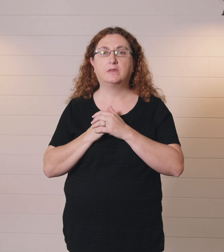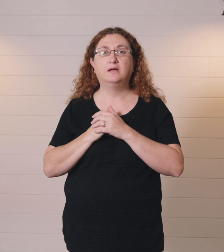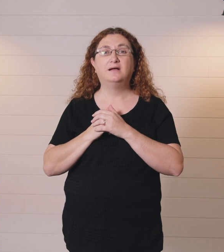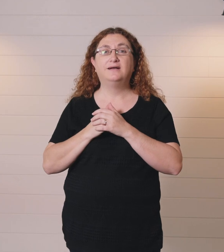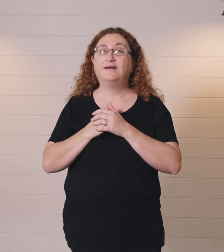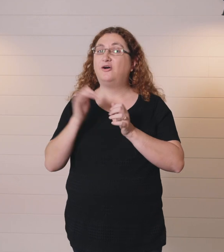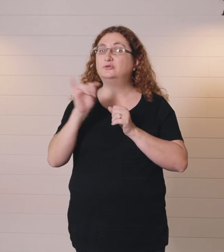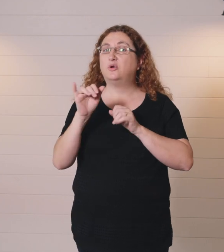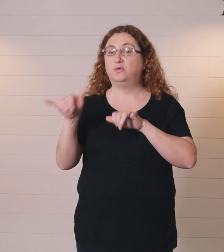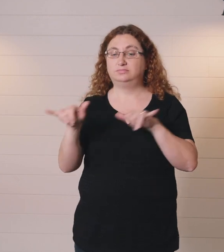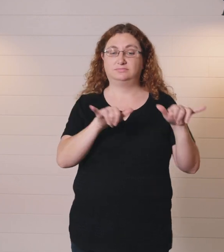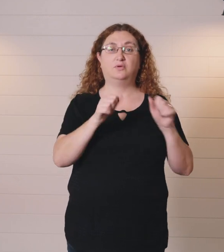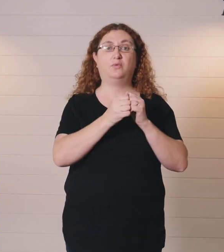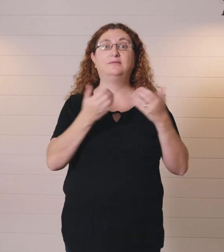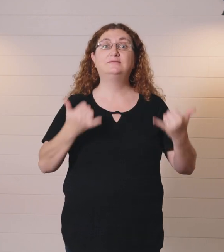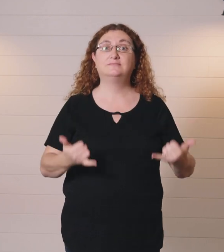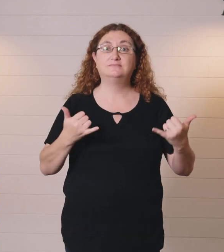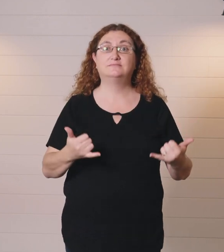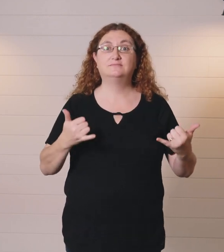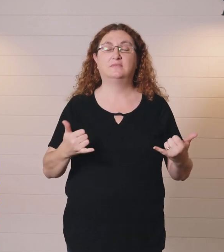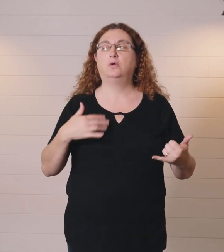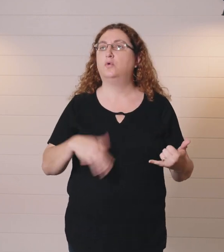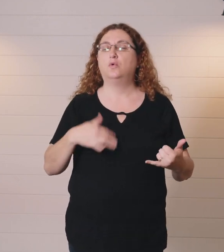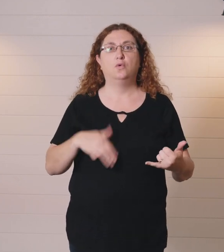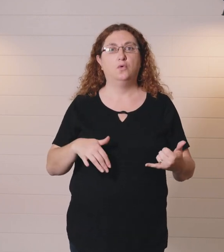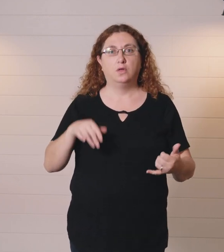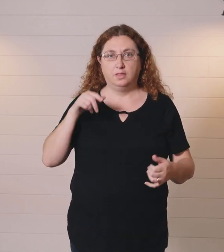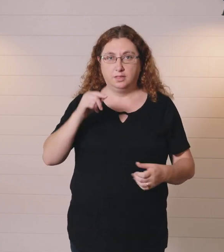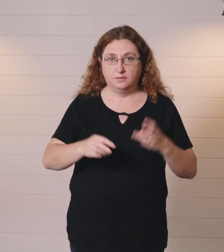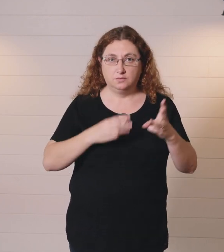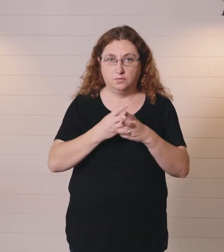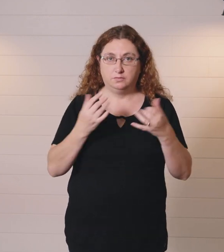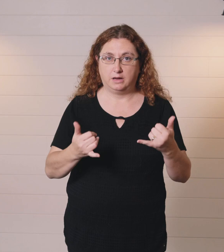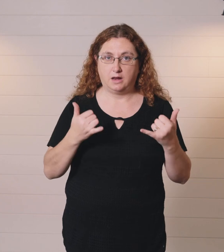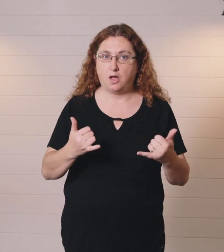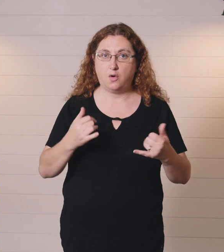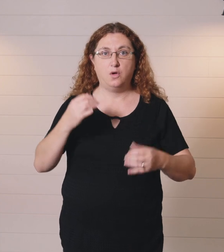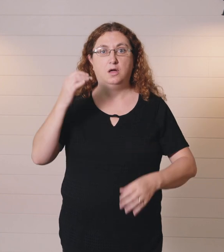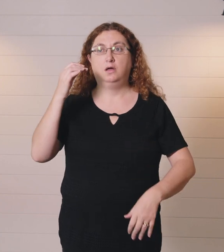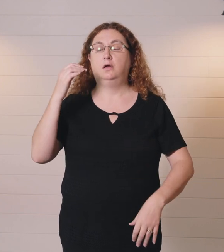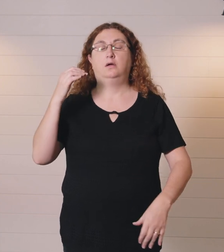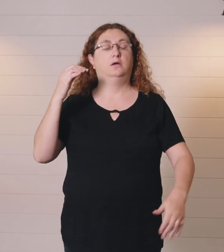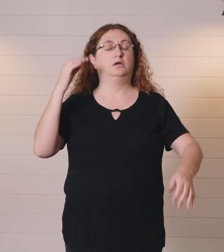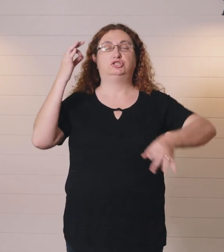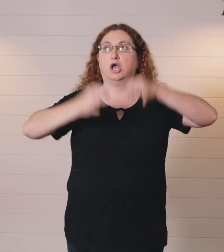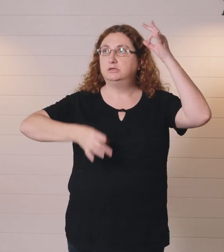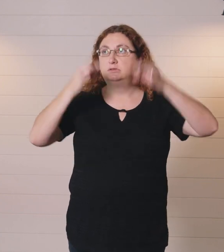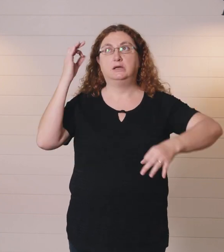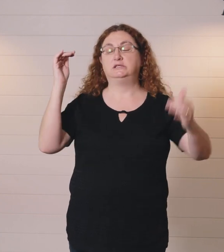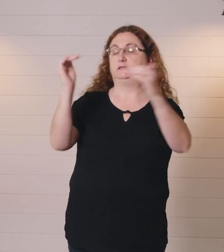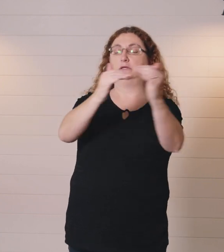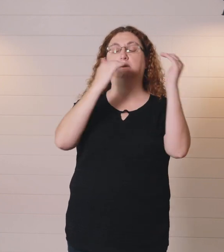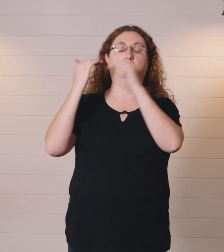in today. With all of the social unrest, the calls for justice, the chaos that we see happening across